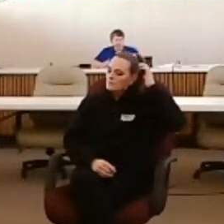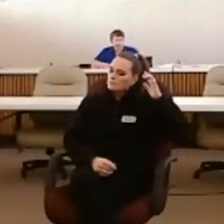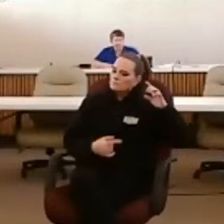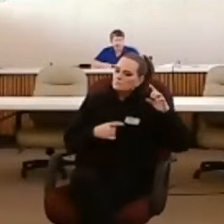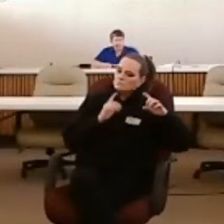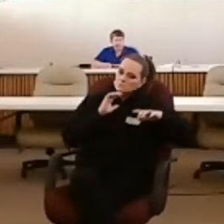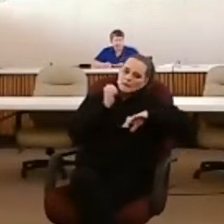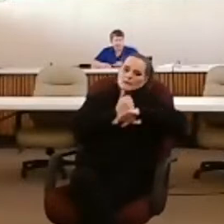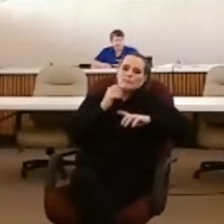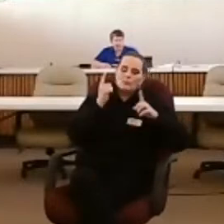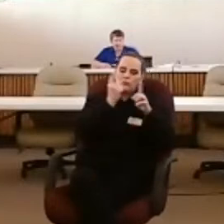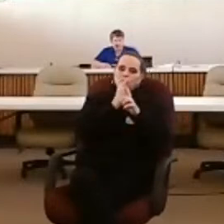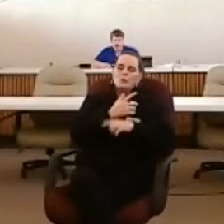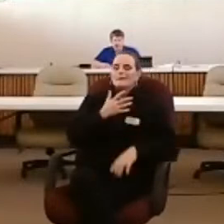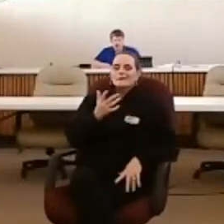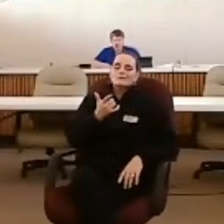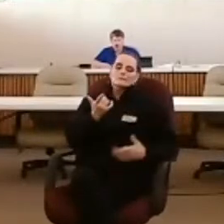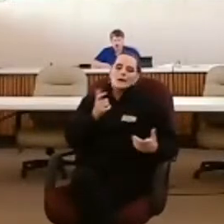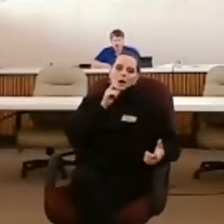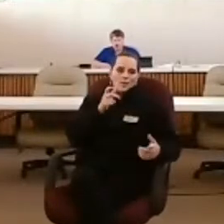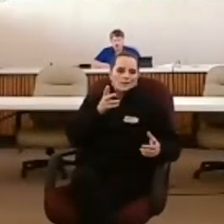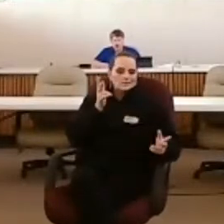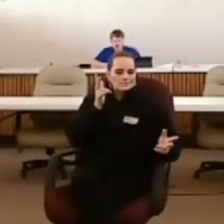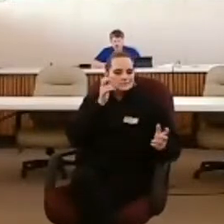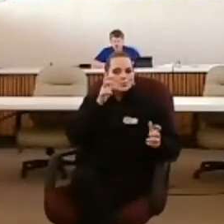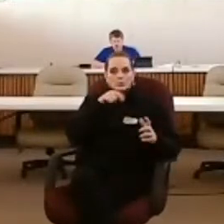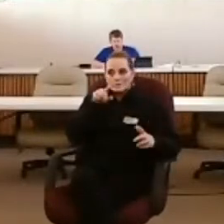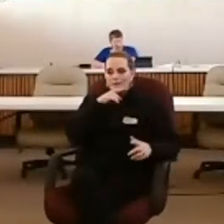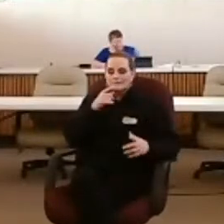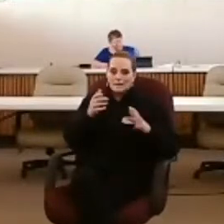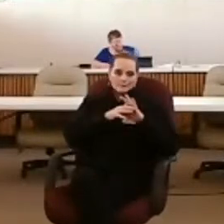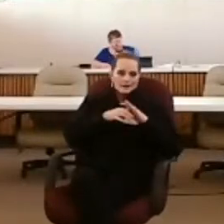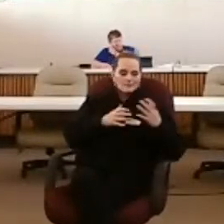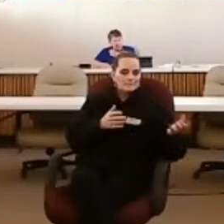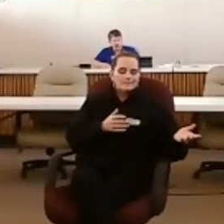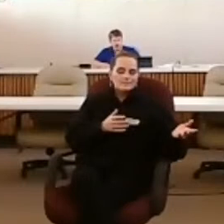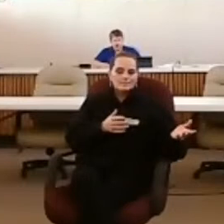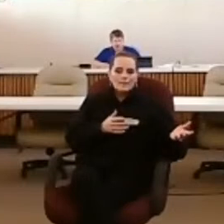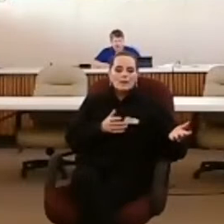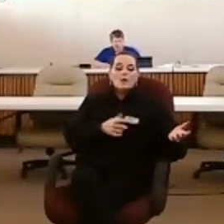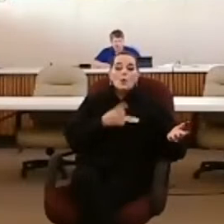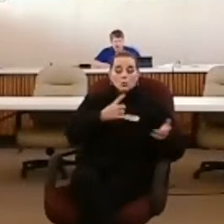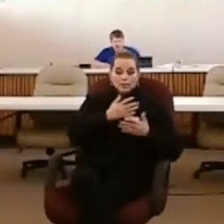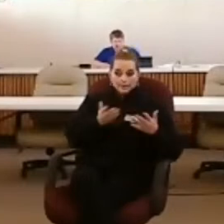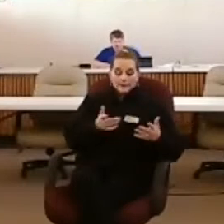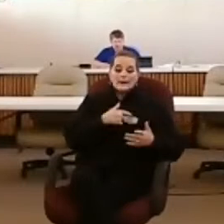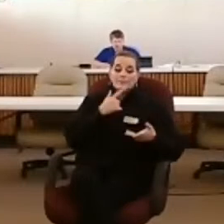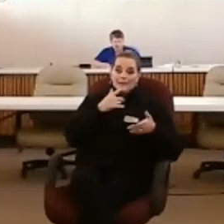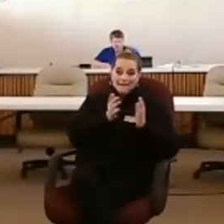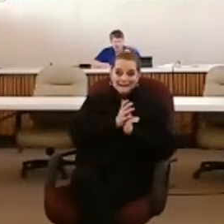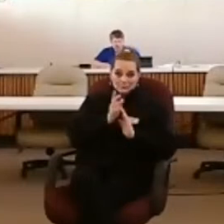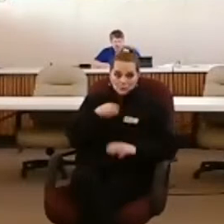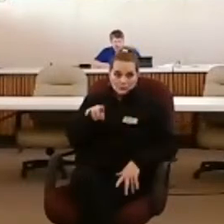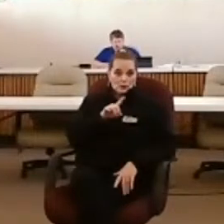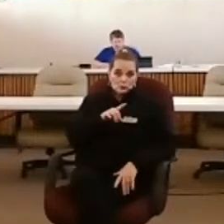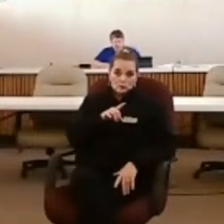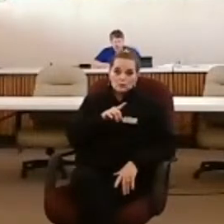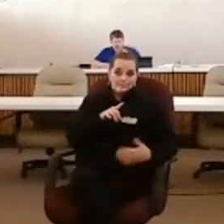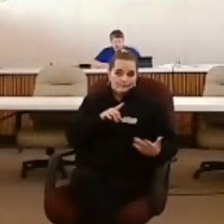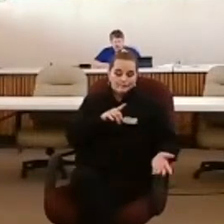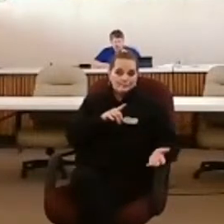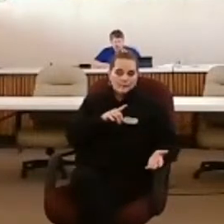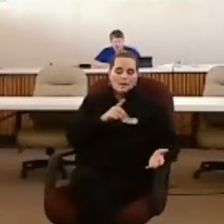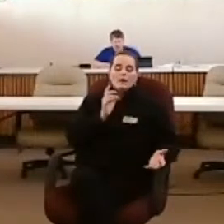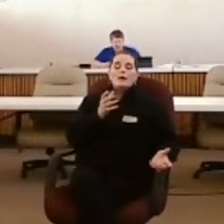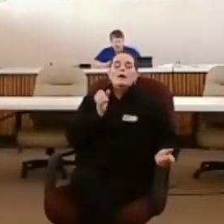appropriately based on what it's in. So again, I want to hear what you guys have to say. You know, one of the things I am going to ask, because